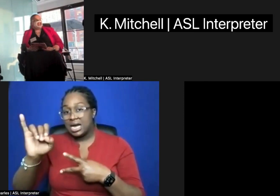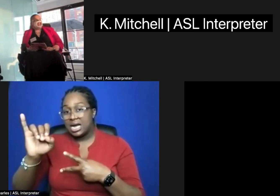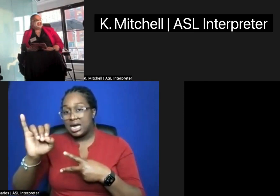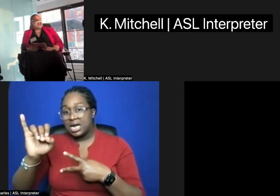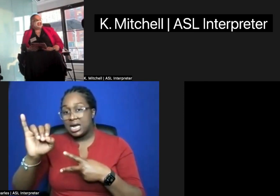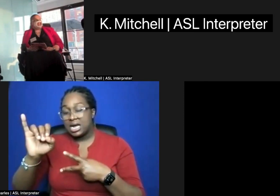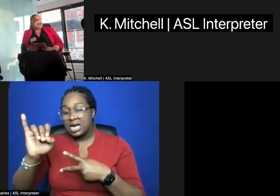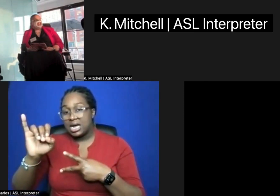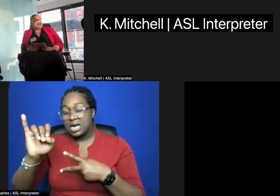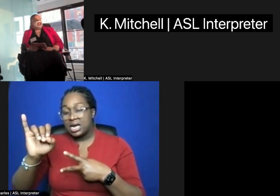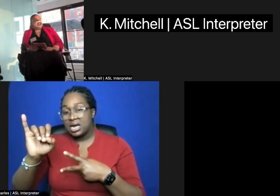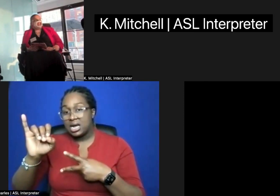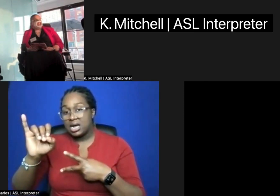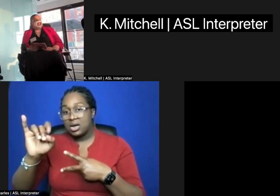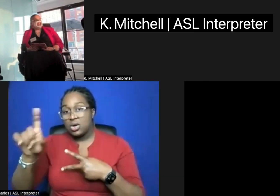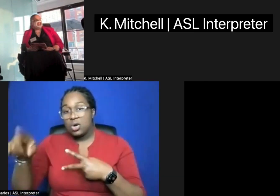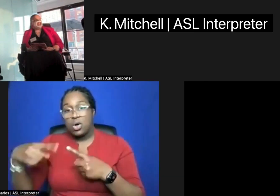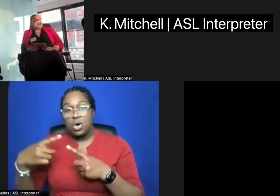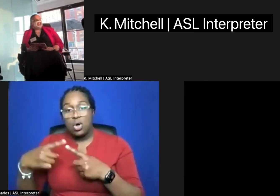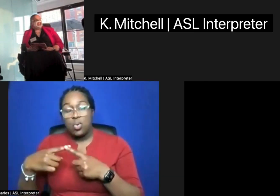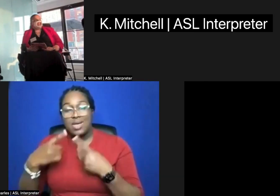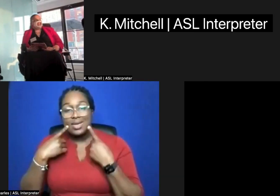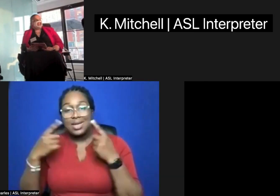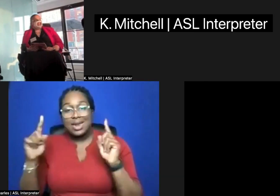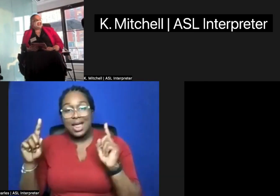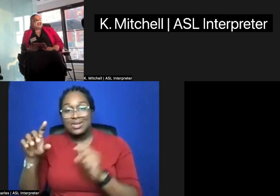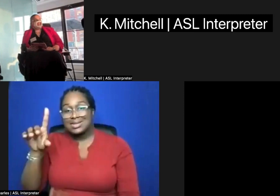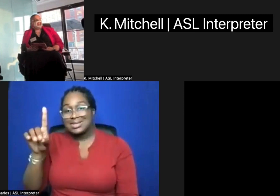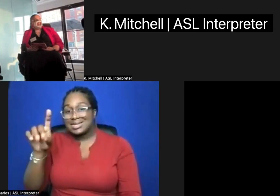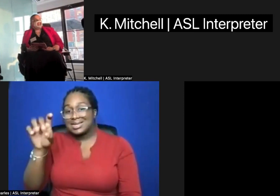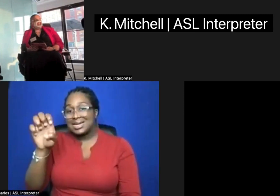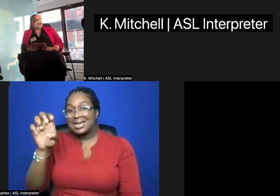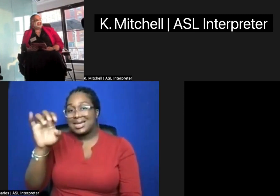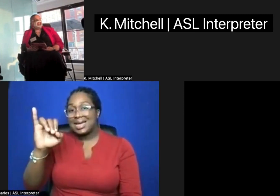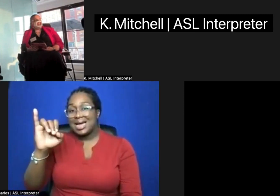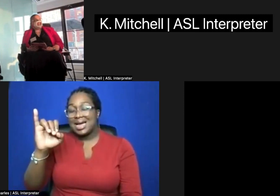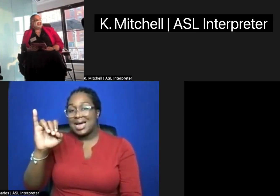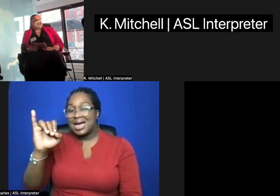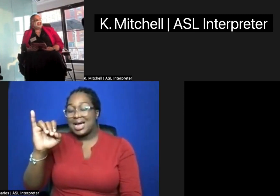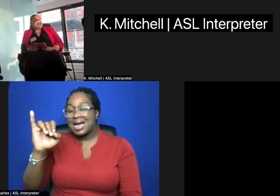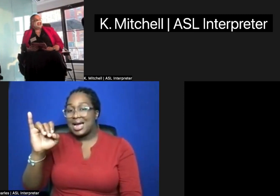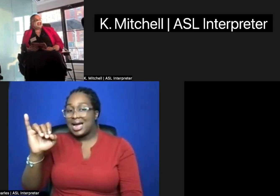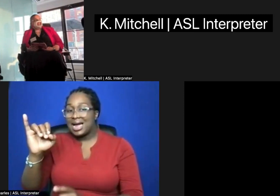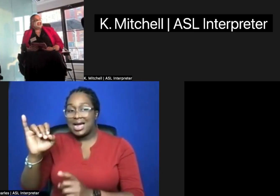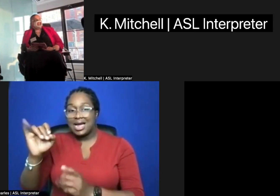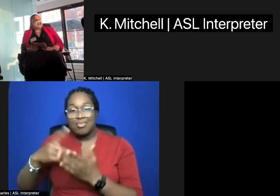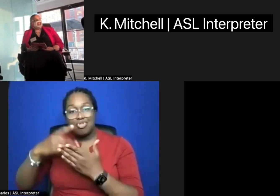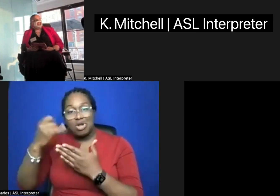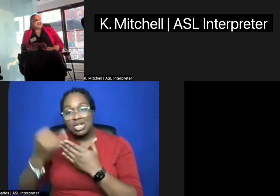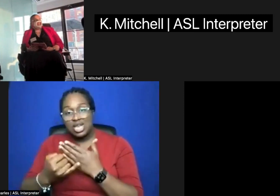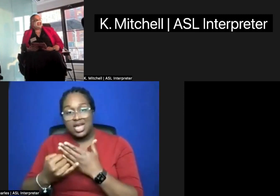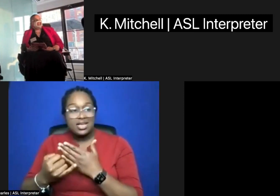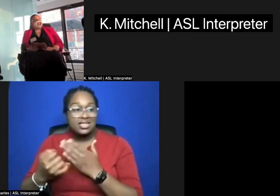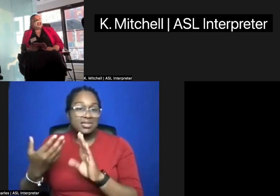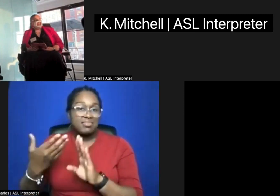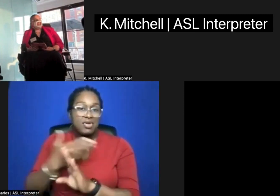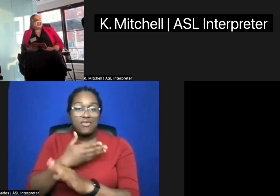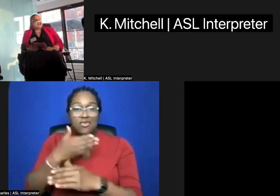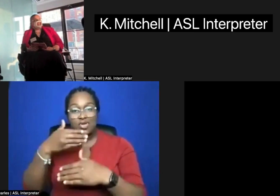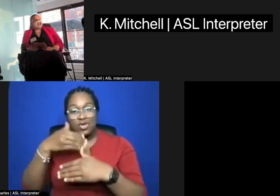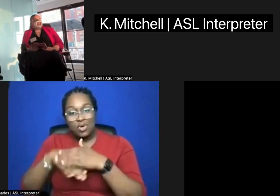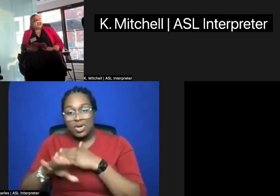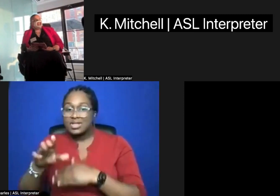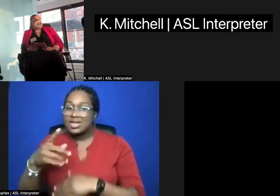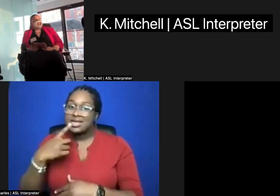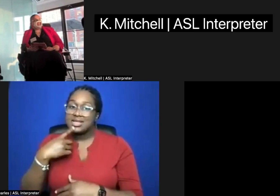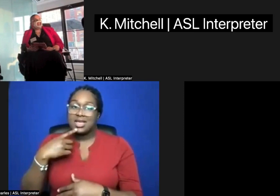So when they announce their DEI initiatives, maybe outside of the building before they go in, they say that they're